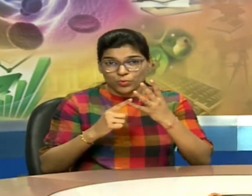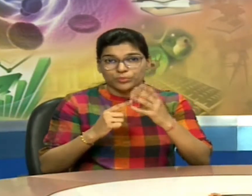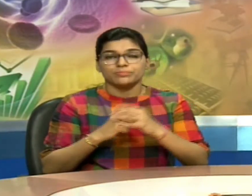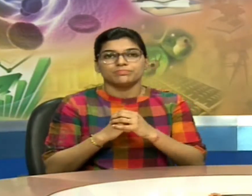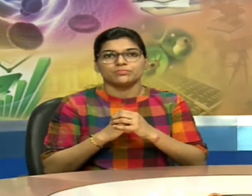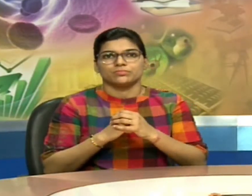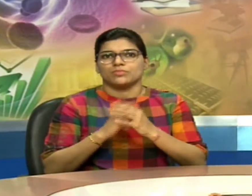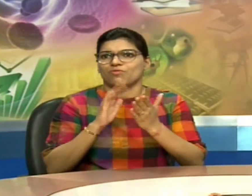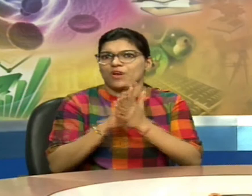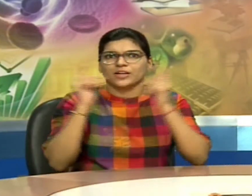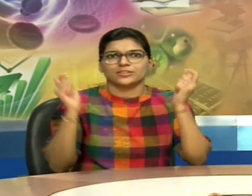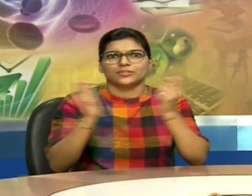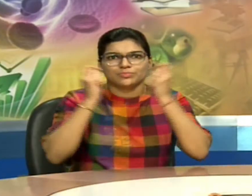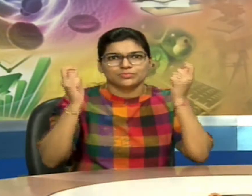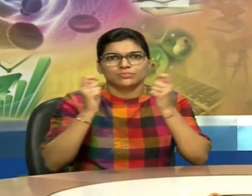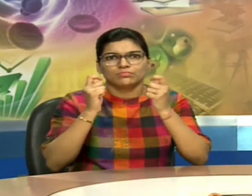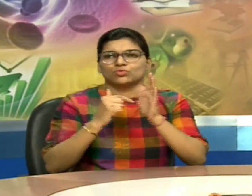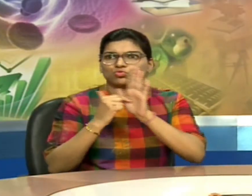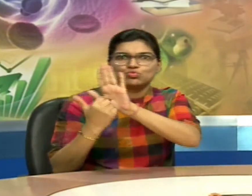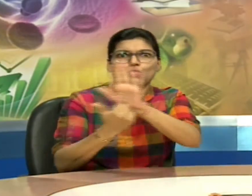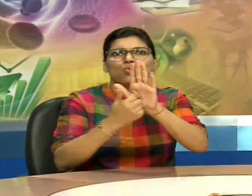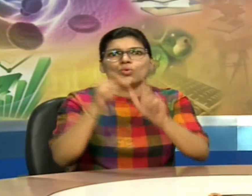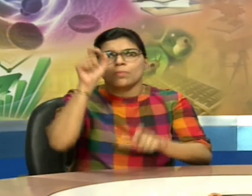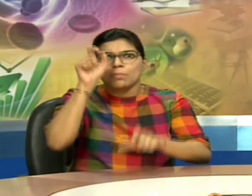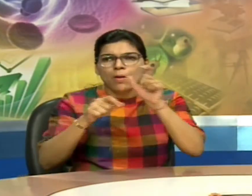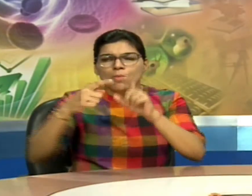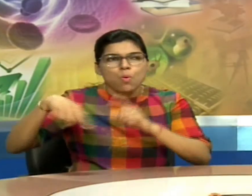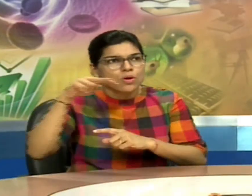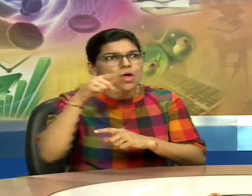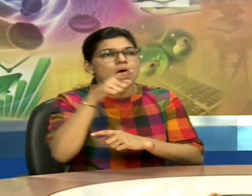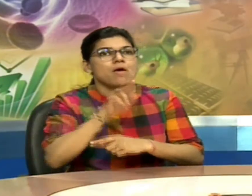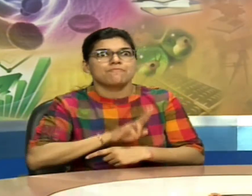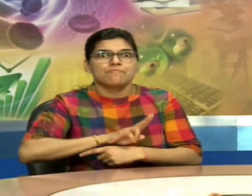The fourth word is to celebrate.